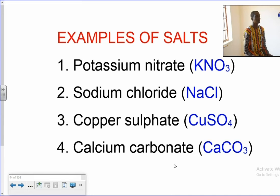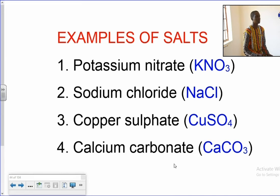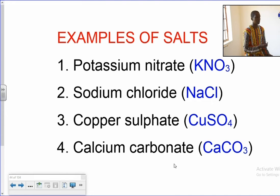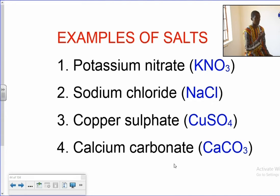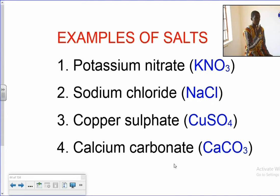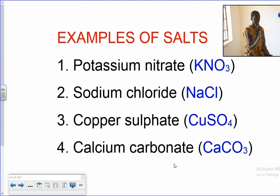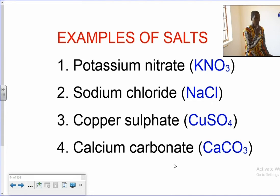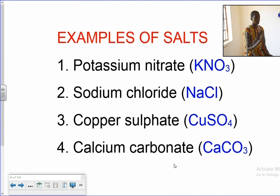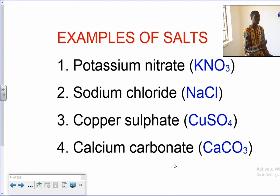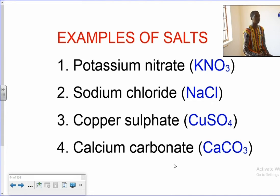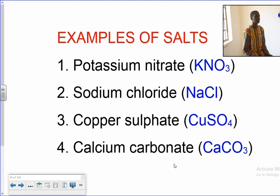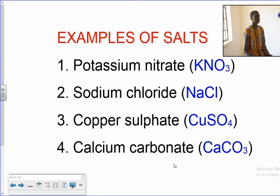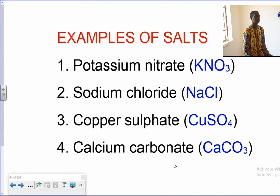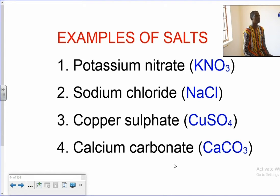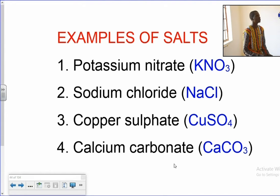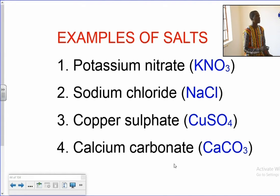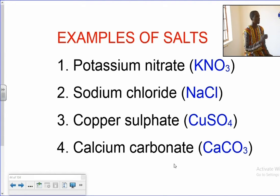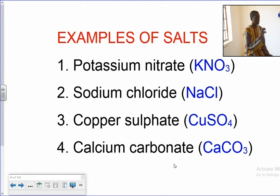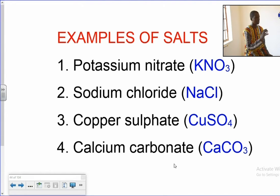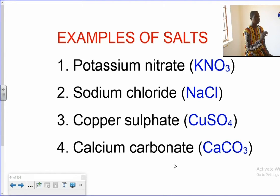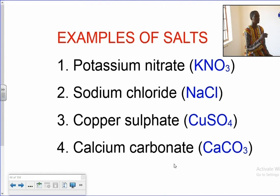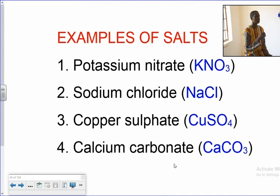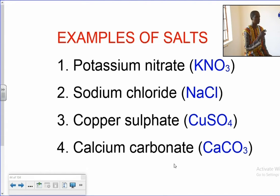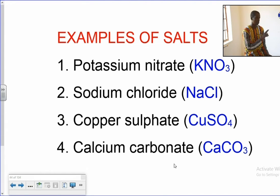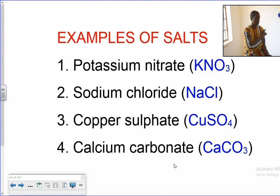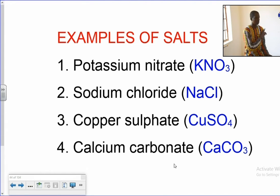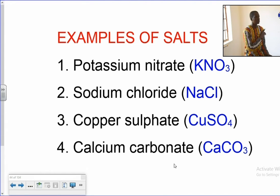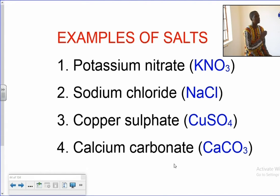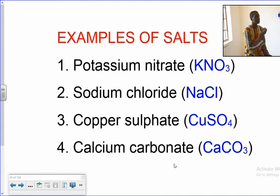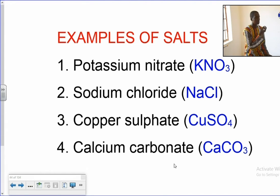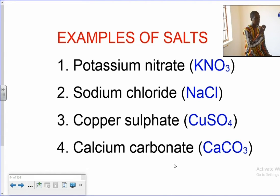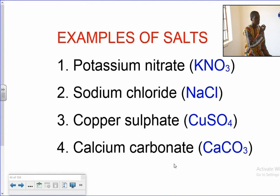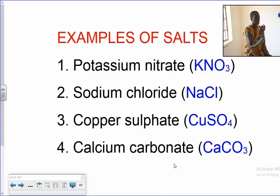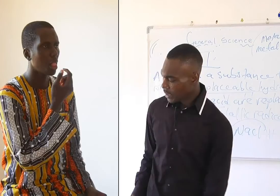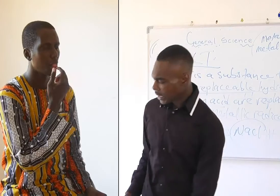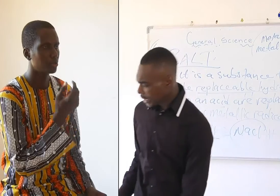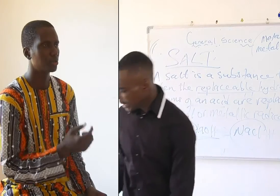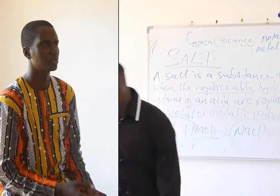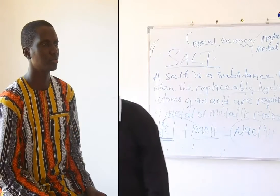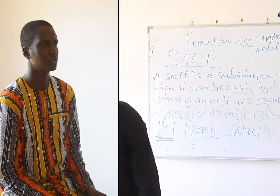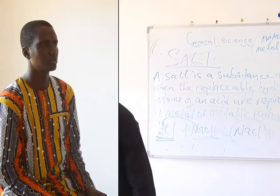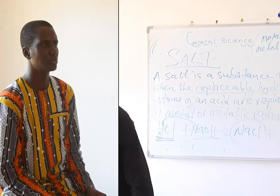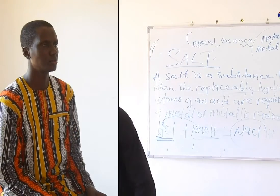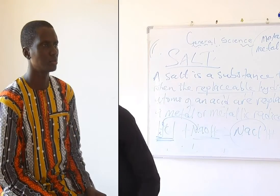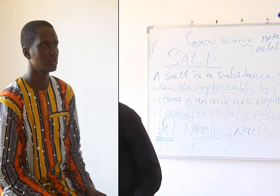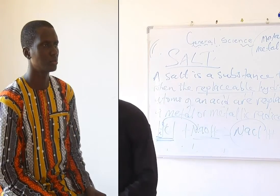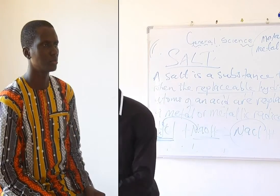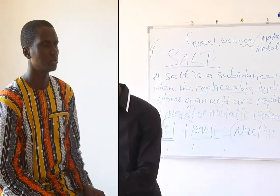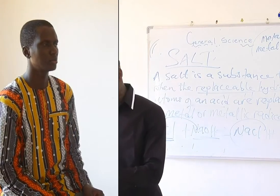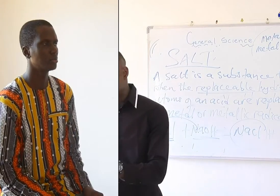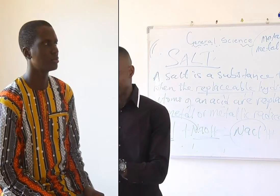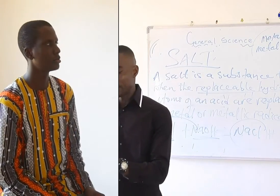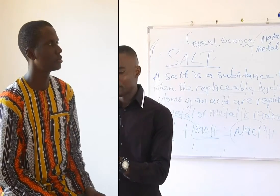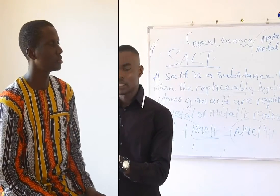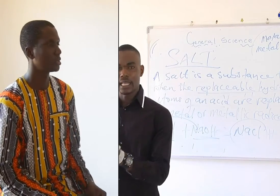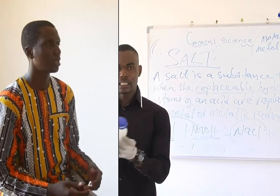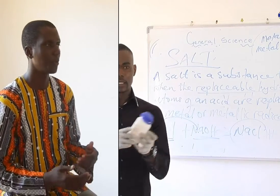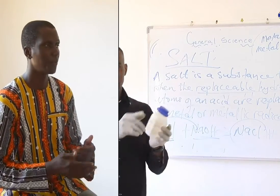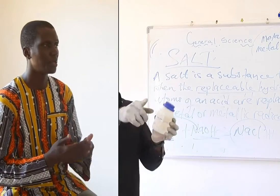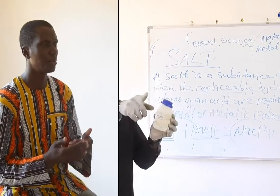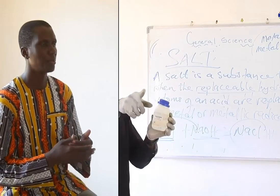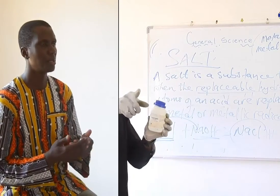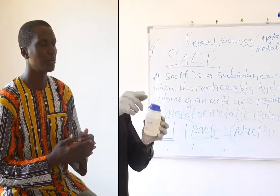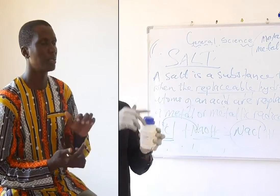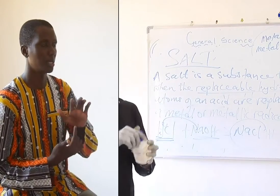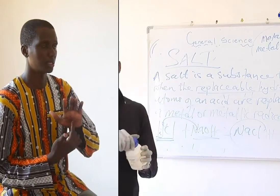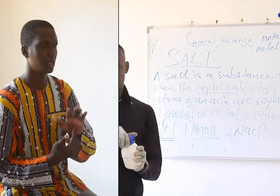salt. Calcium carbonate is a salt, CaCO3. So basically, there are many more examples of salts here.